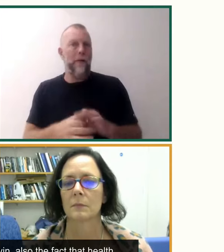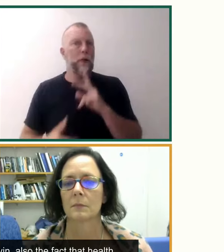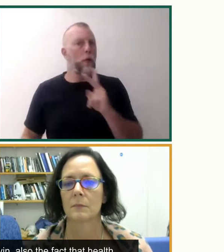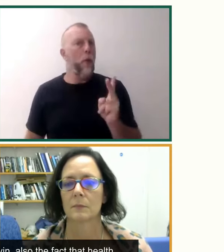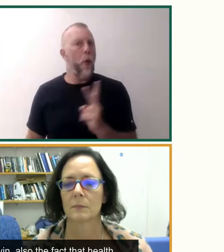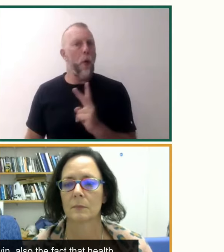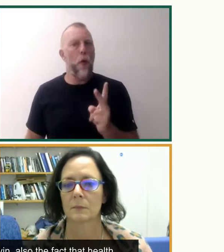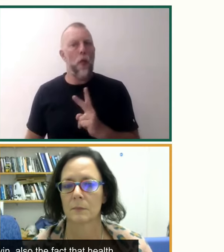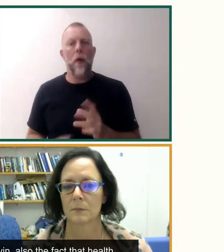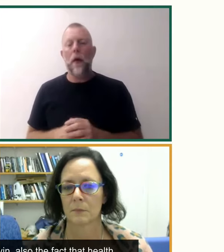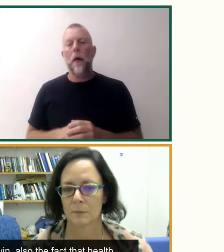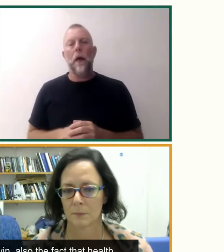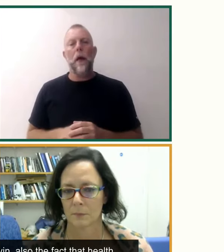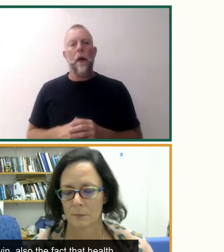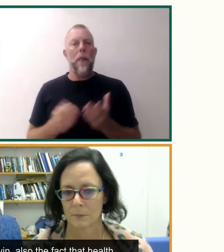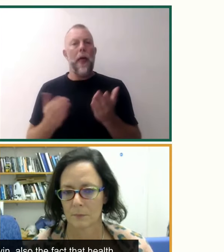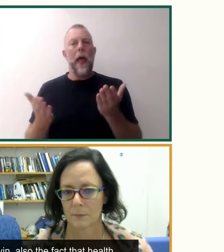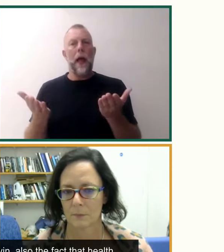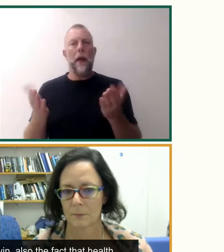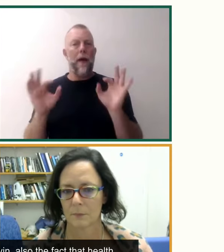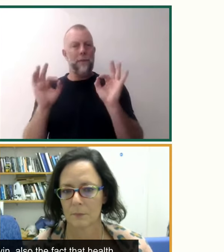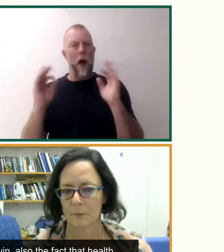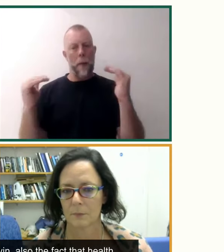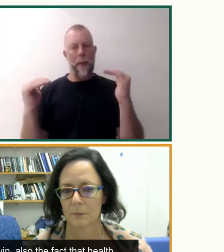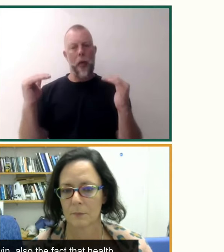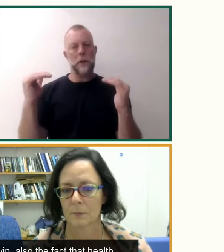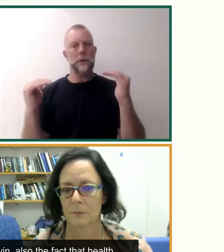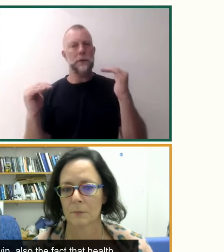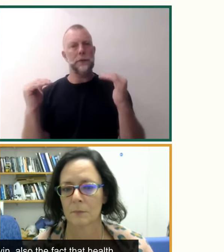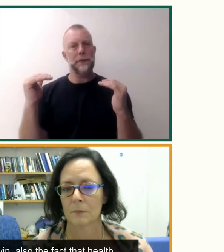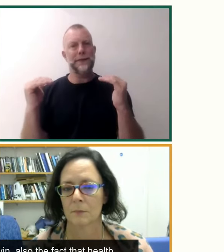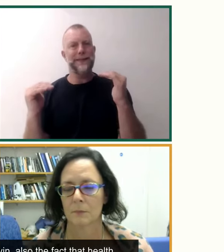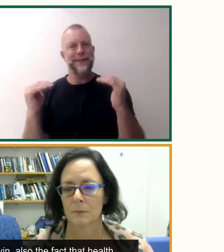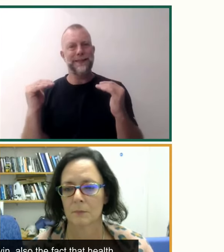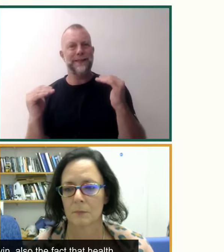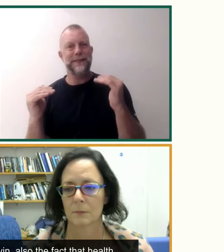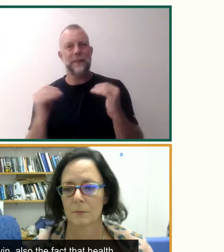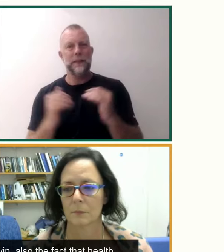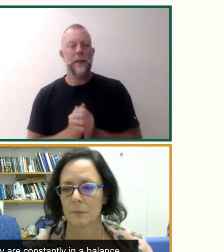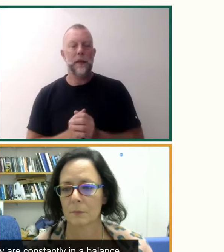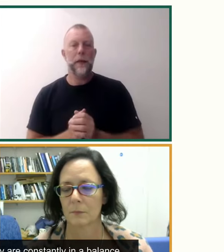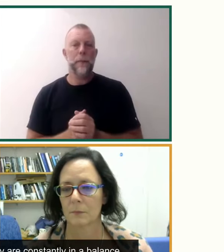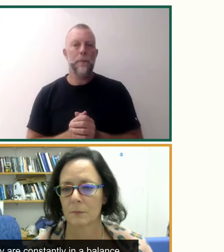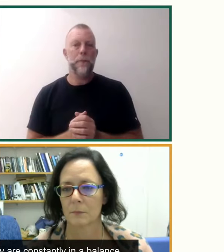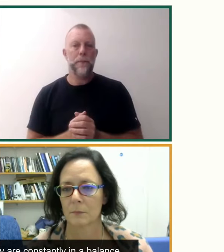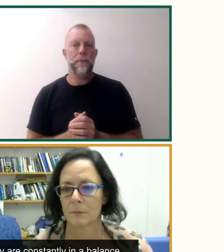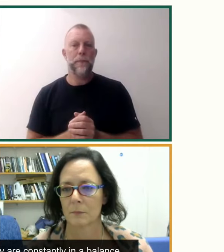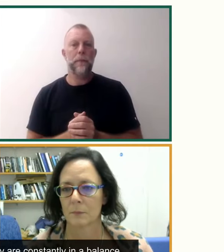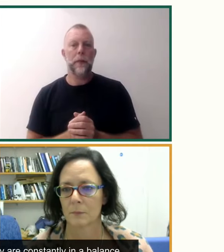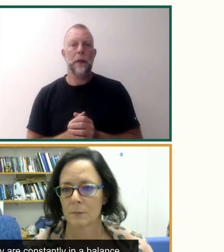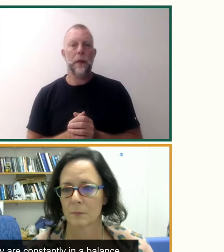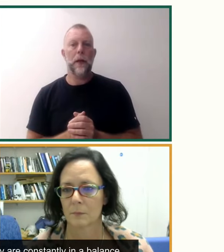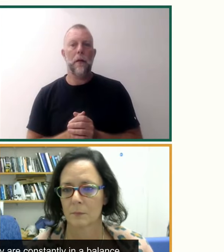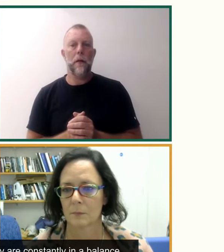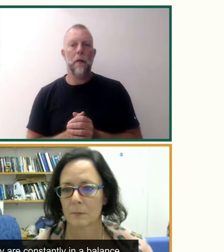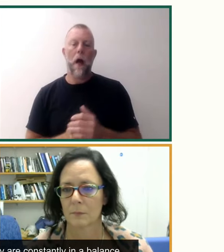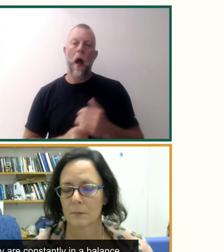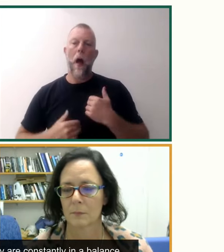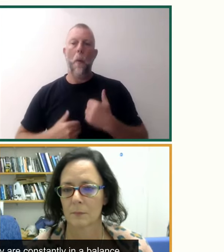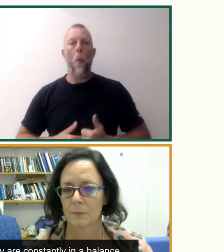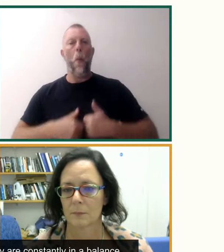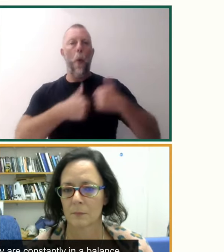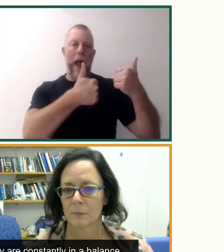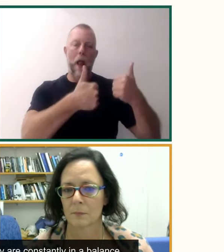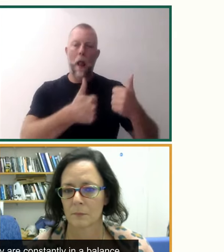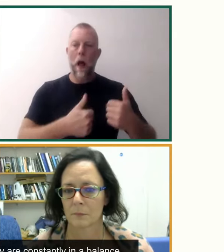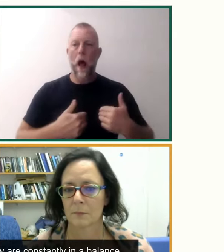constantly in a fine balance, rather than the very easily arrived at conceptions of being extremes. I'm well, I'm